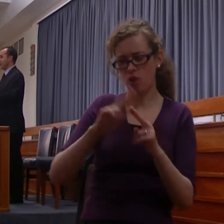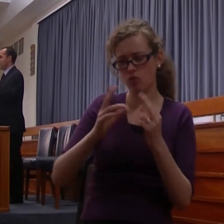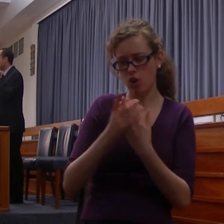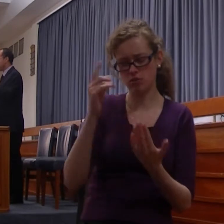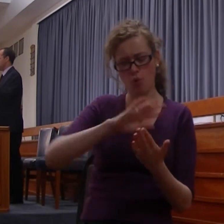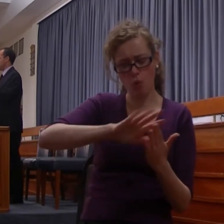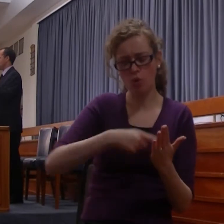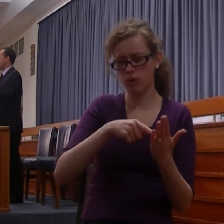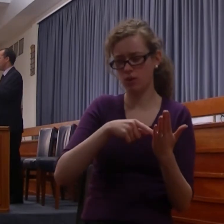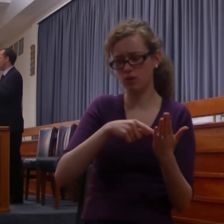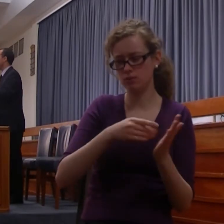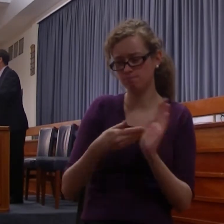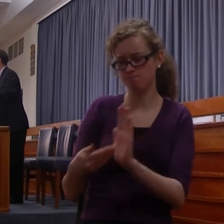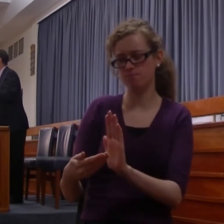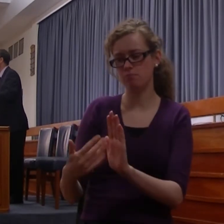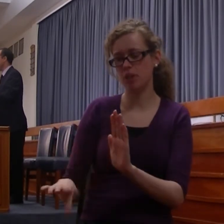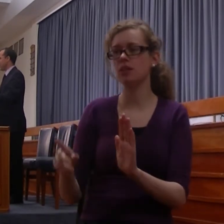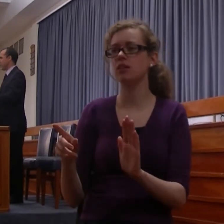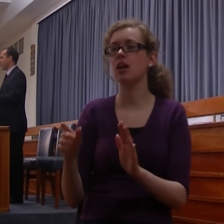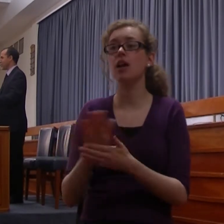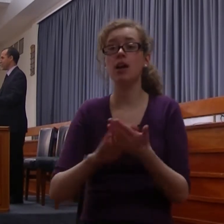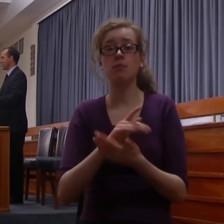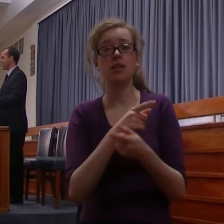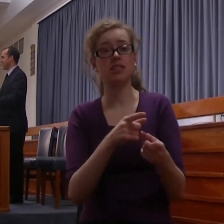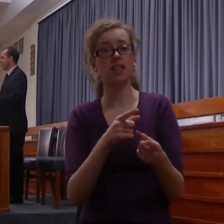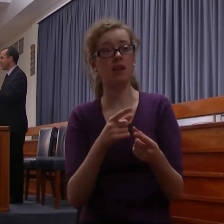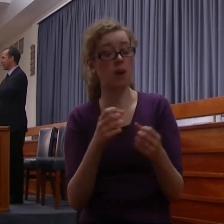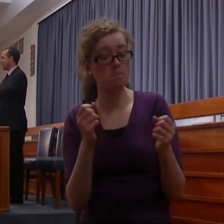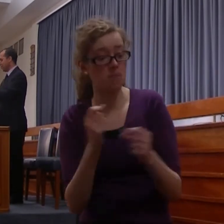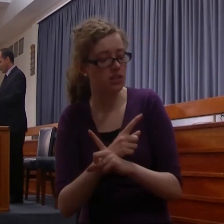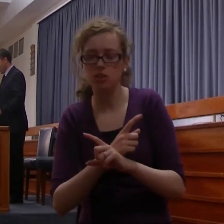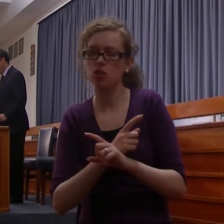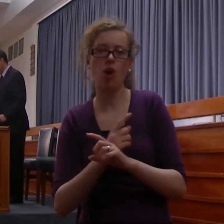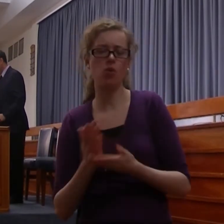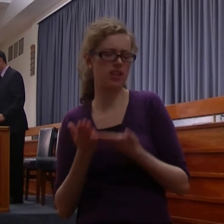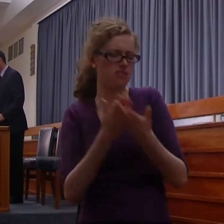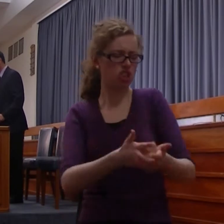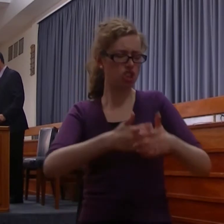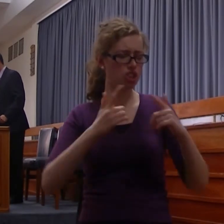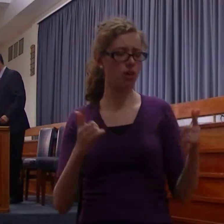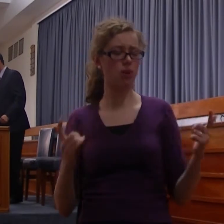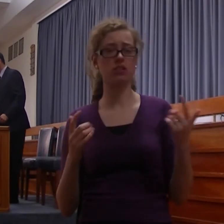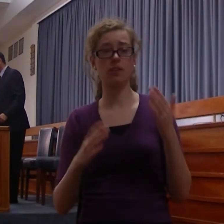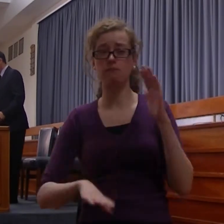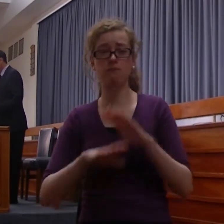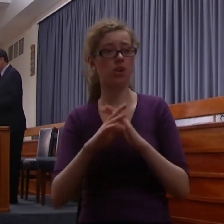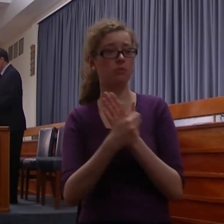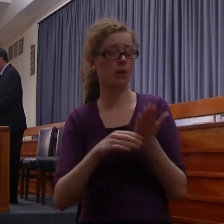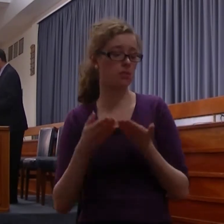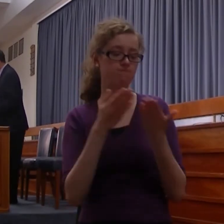whole counsel of God." So you can imagine this church was indeed privileged. They had it